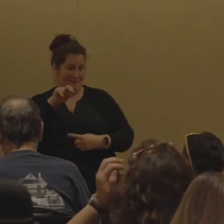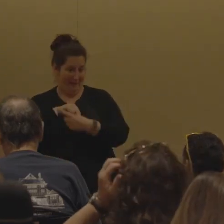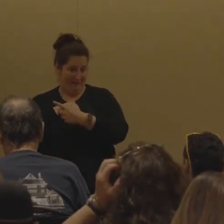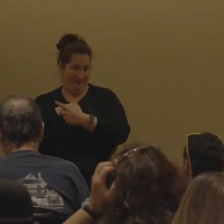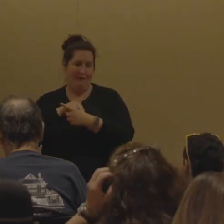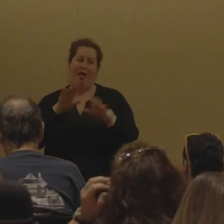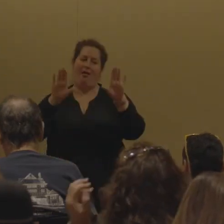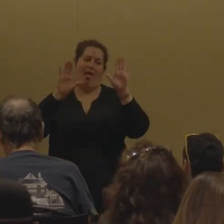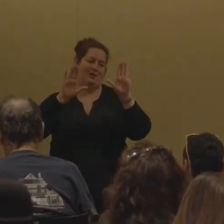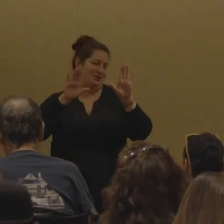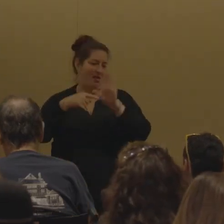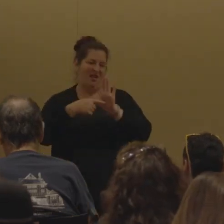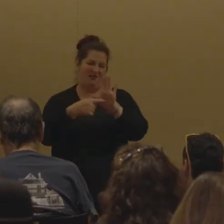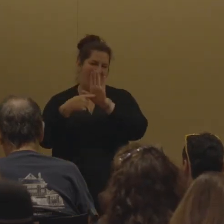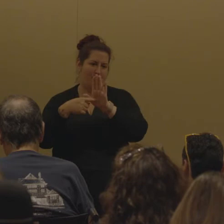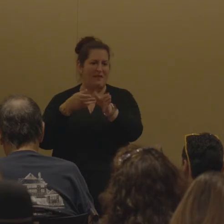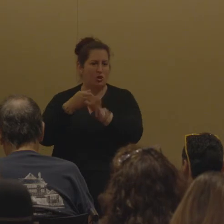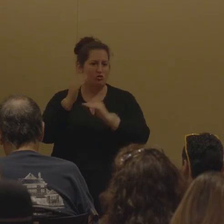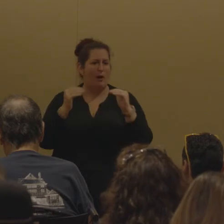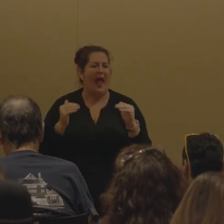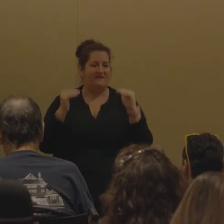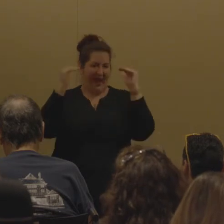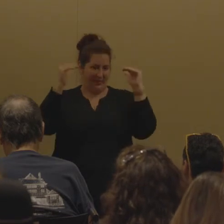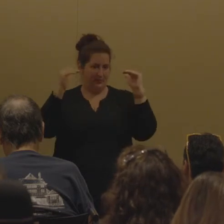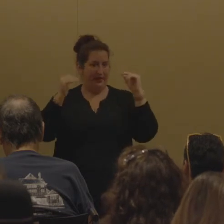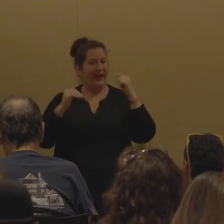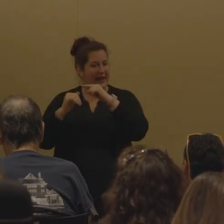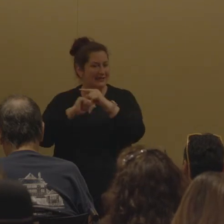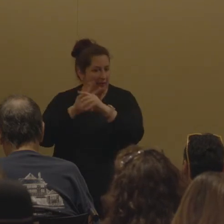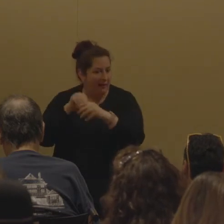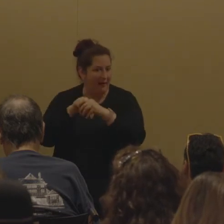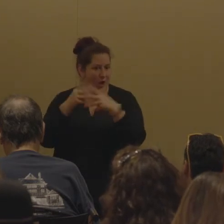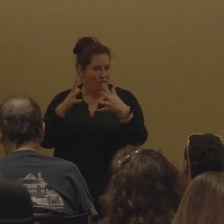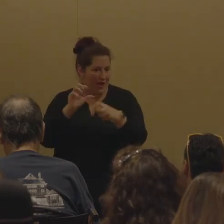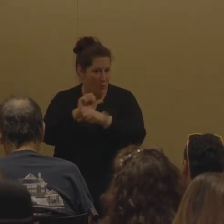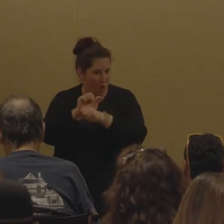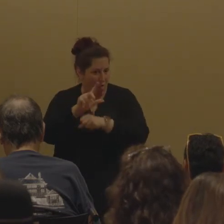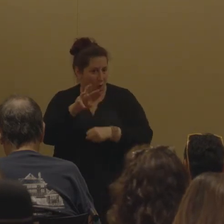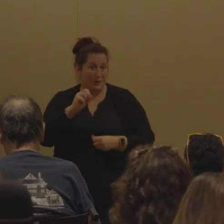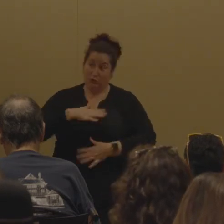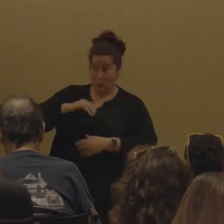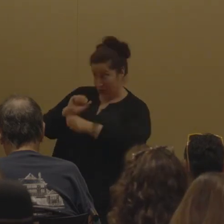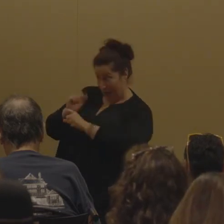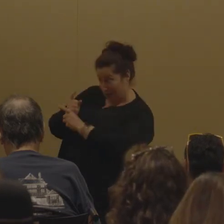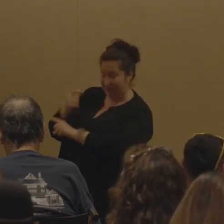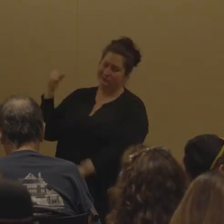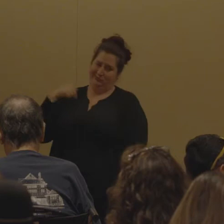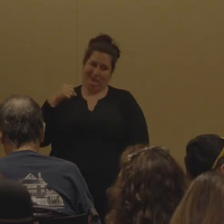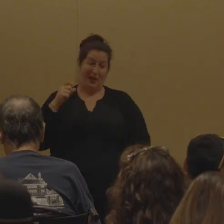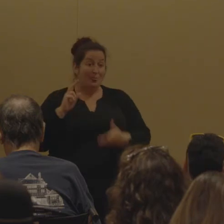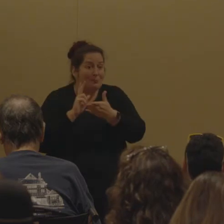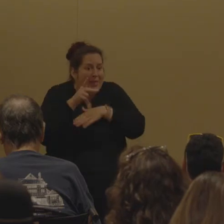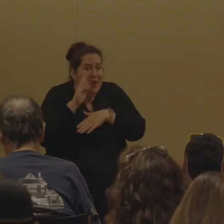David is an excellent example of that career advancement. You know, he's in at Lowe's, you're enjoying the job, right? Yeah. Obviously the